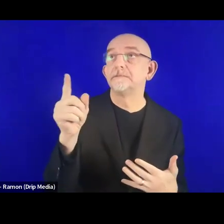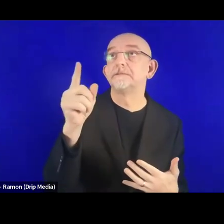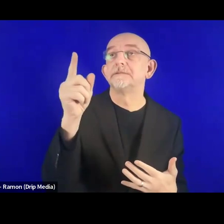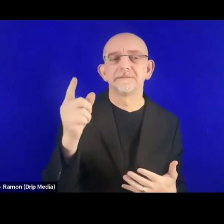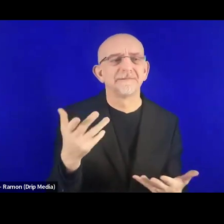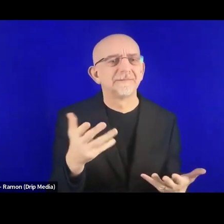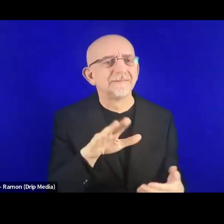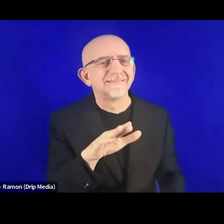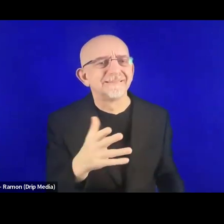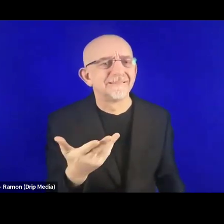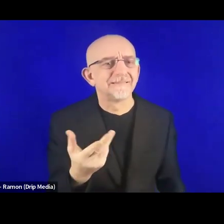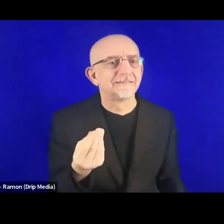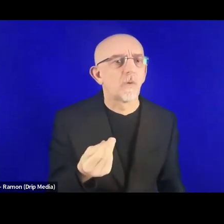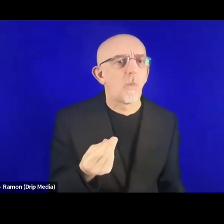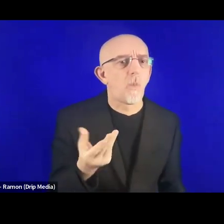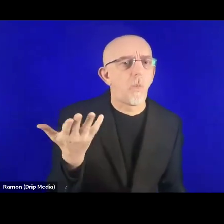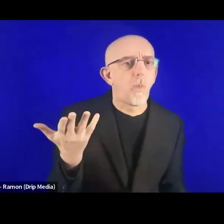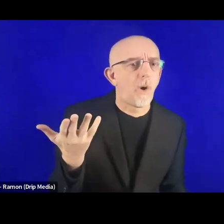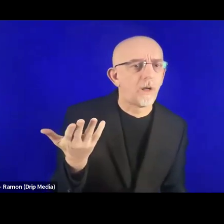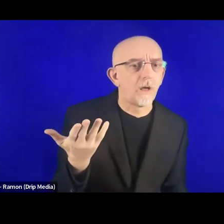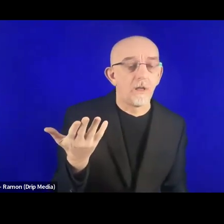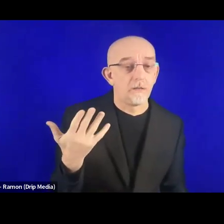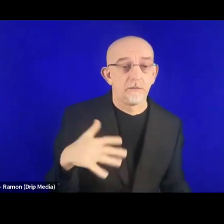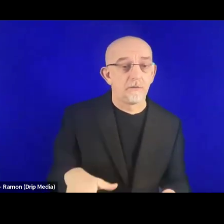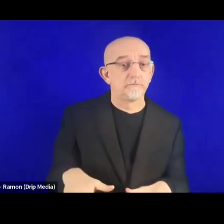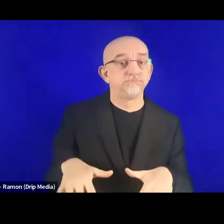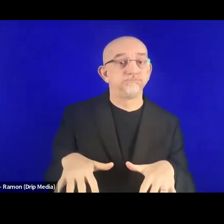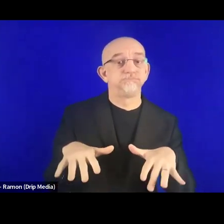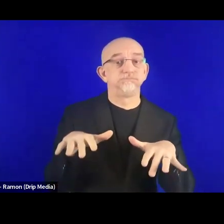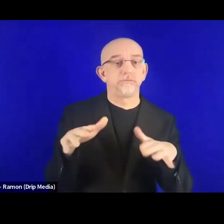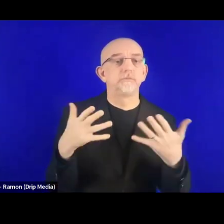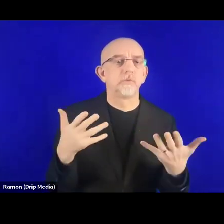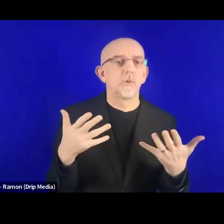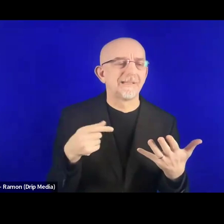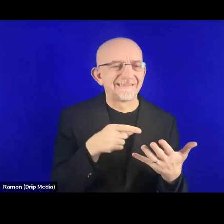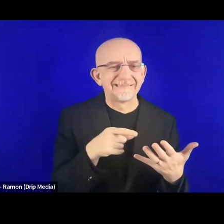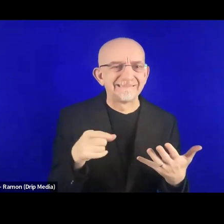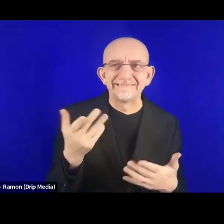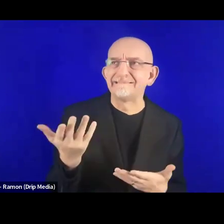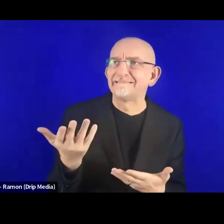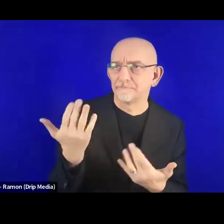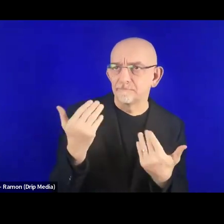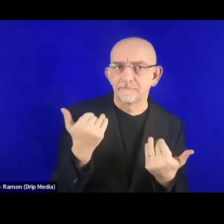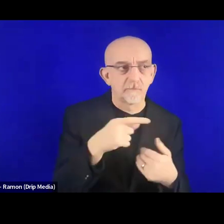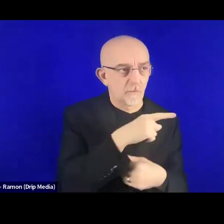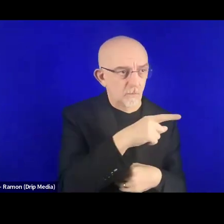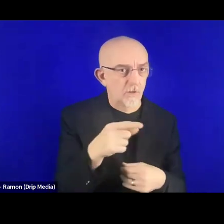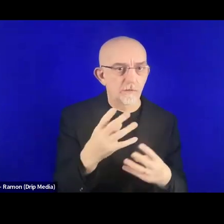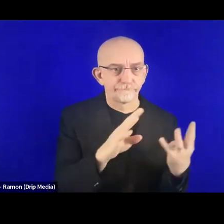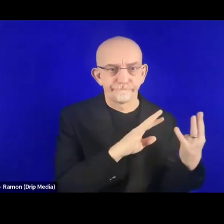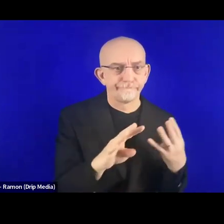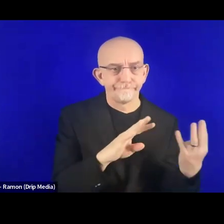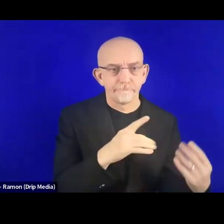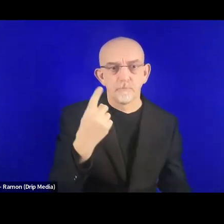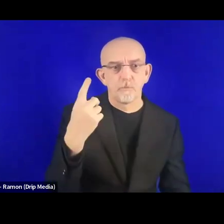there is a kind of response, emergency response to also cushion the